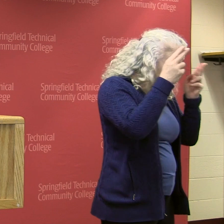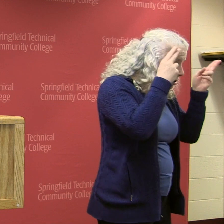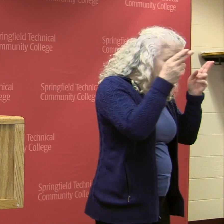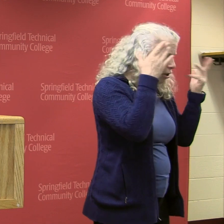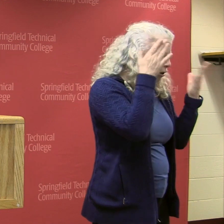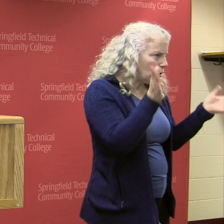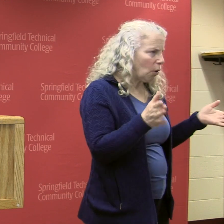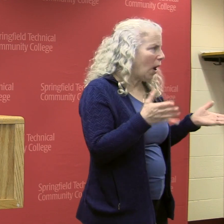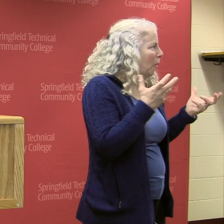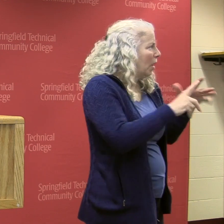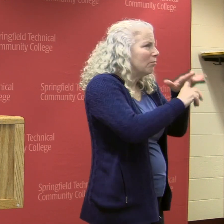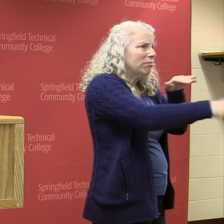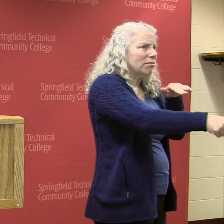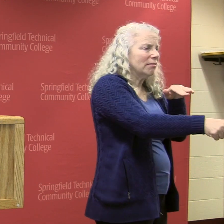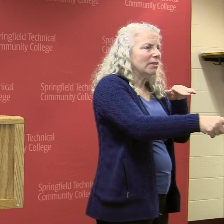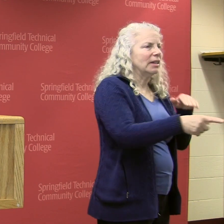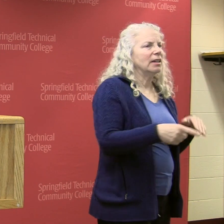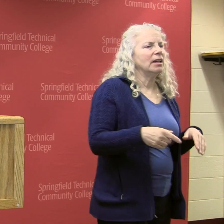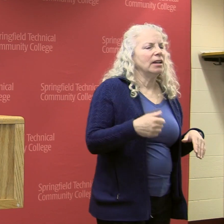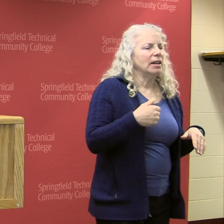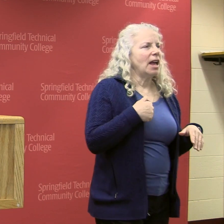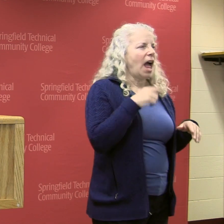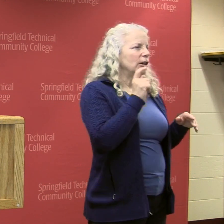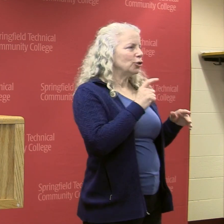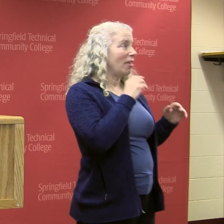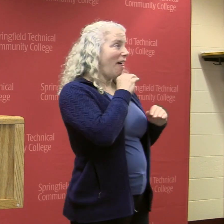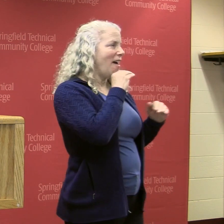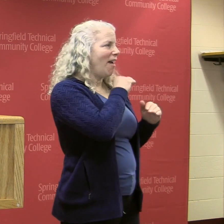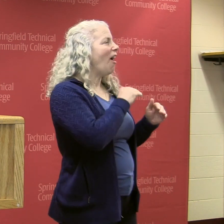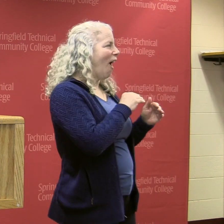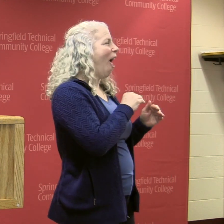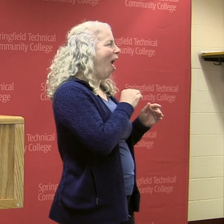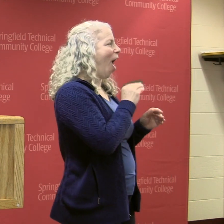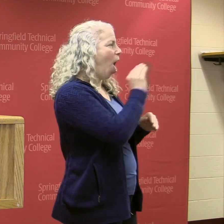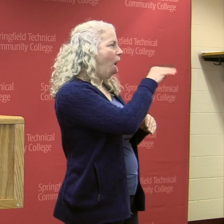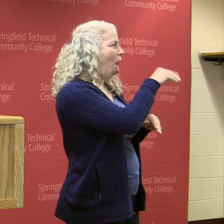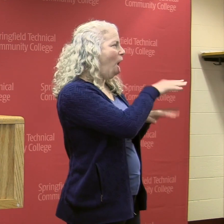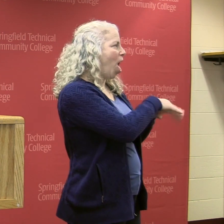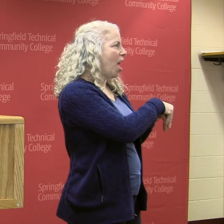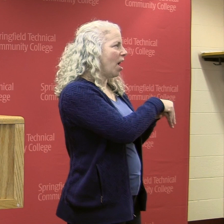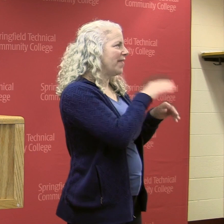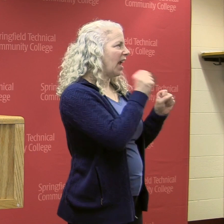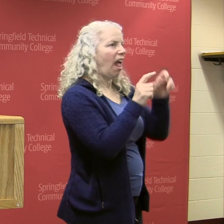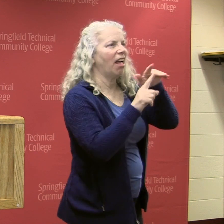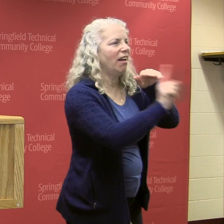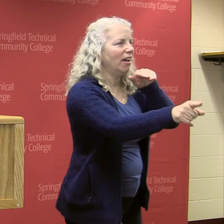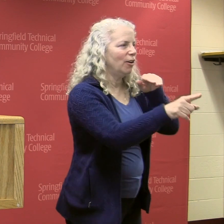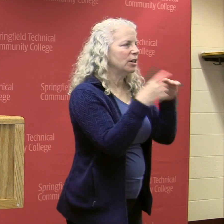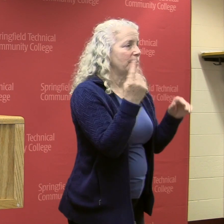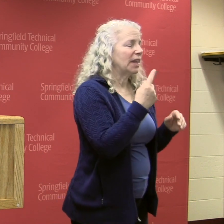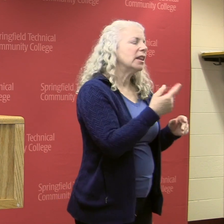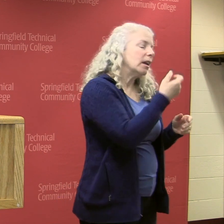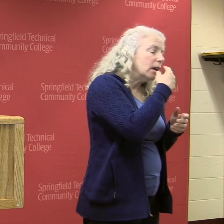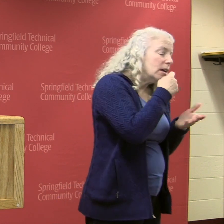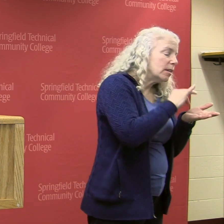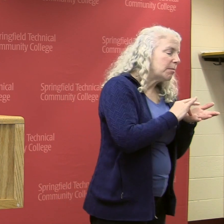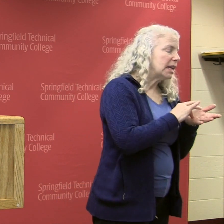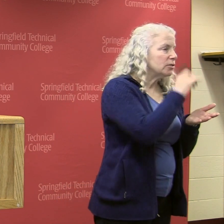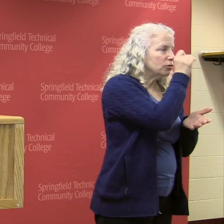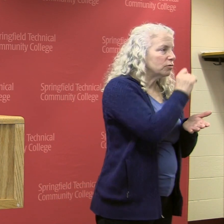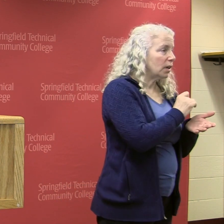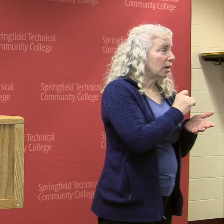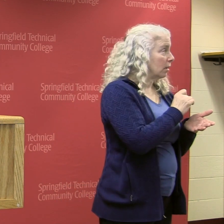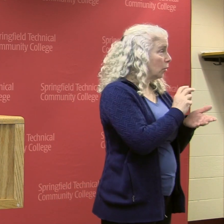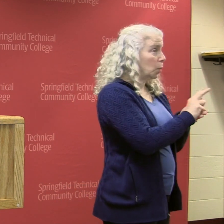How can I get out of here? Shall I lie my way out? I started taking medication for my schizophrenia. In a couple weeks I